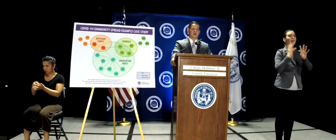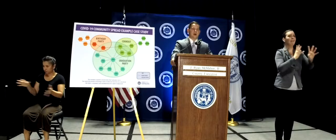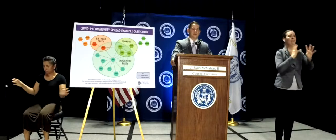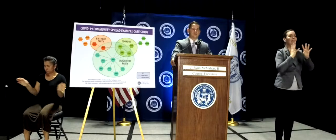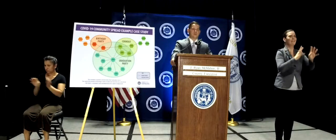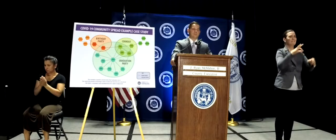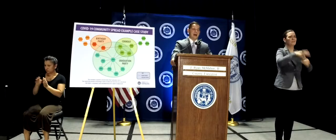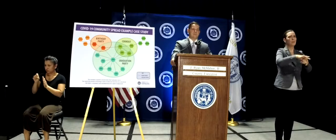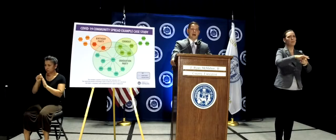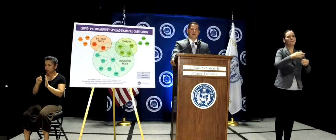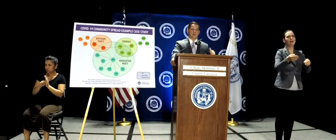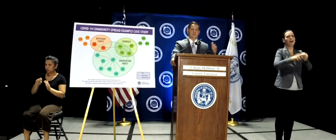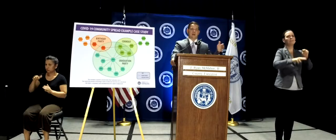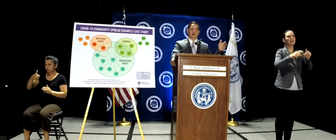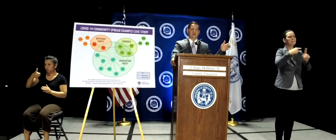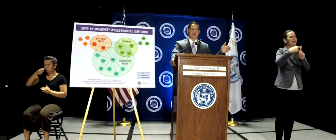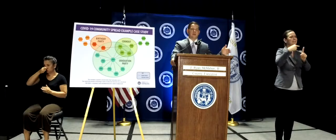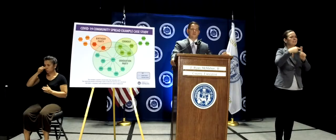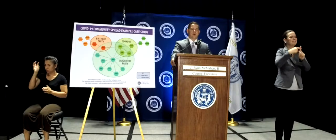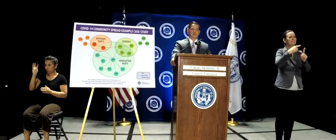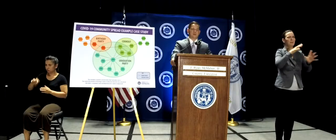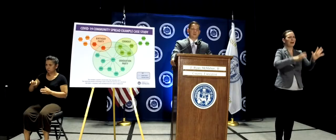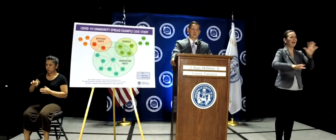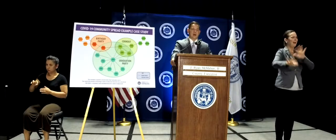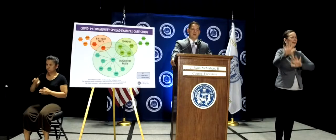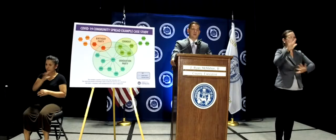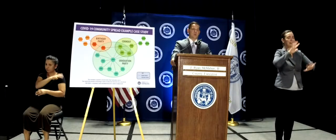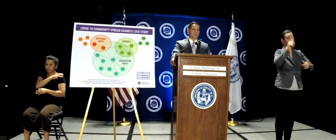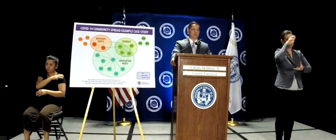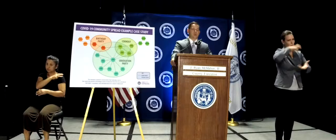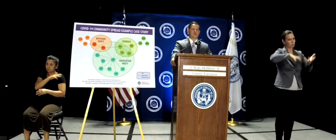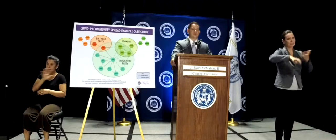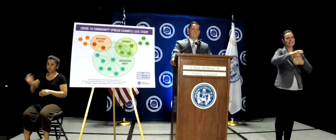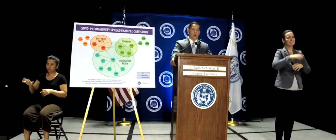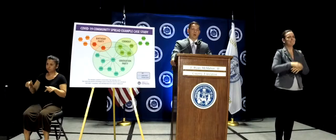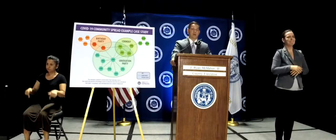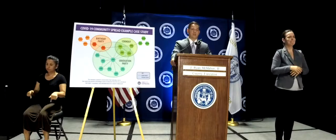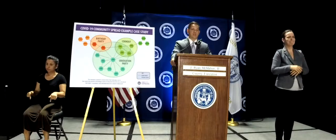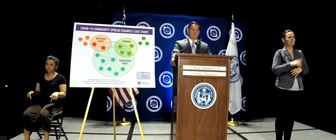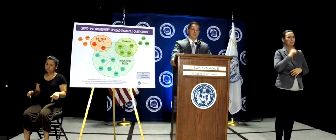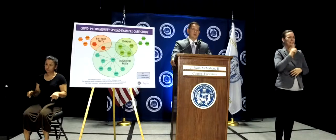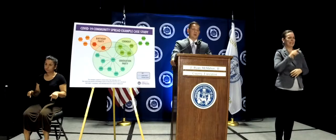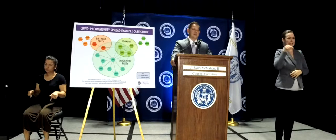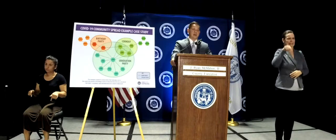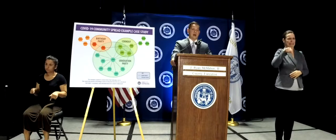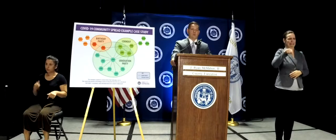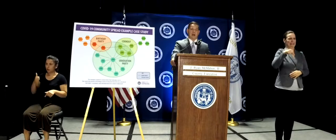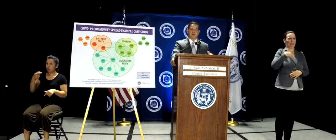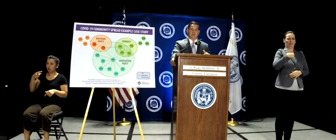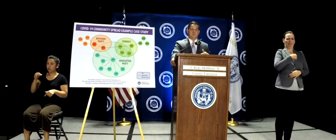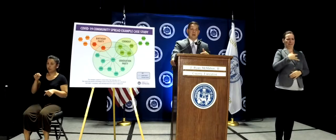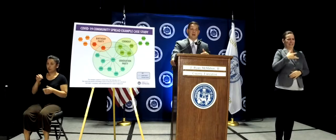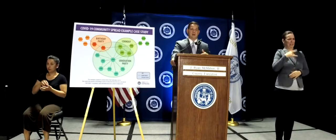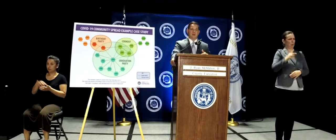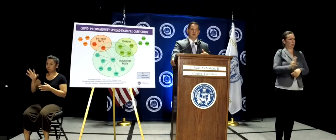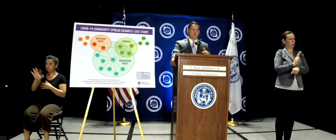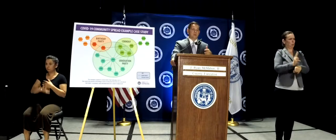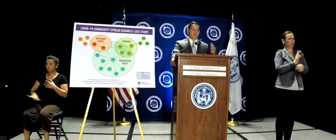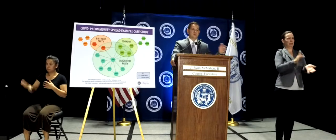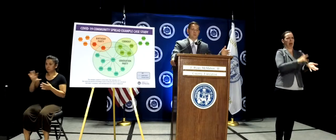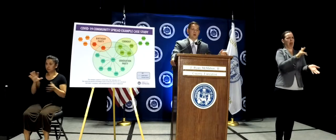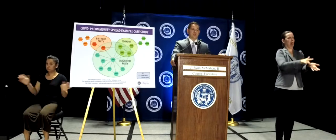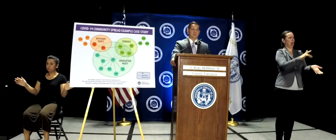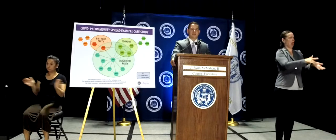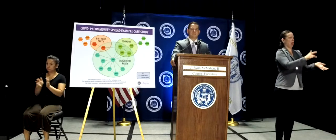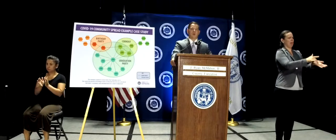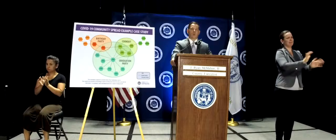lost. So it's mind-boggling to me on many, many fronts. I think we're being used as a bargaining chip. It's not Ryan McMahon being